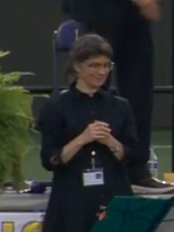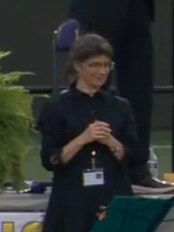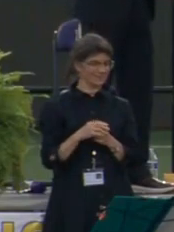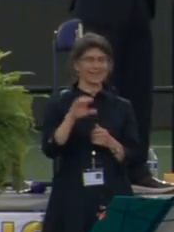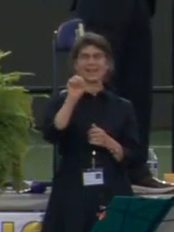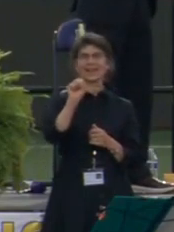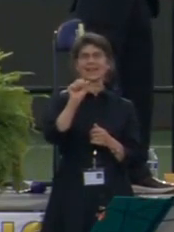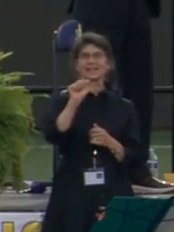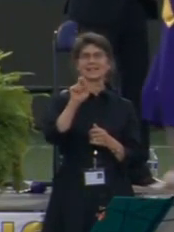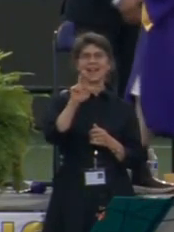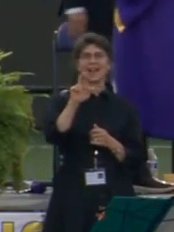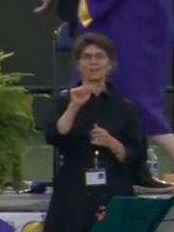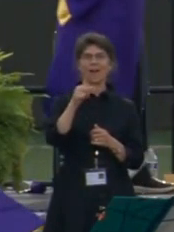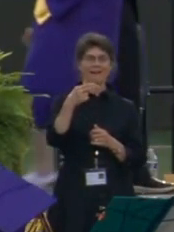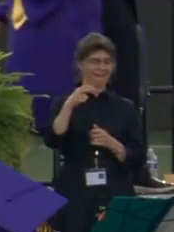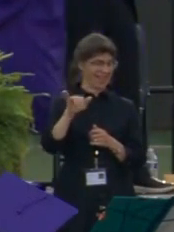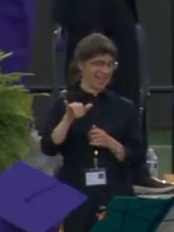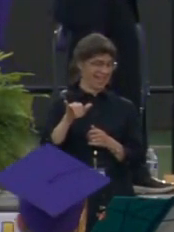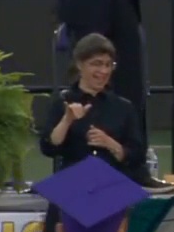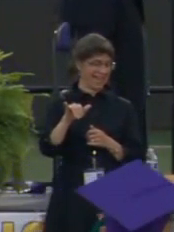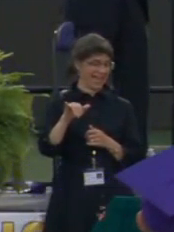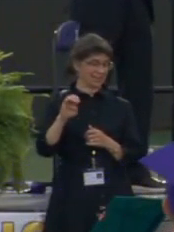Sarai Estrada Olivas.